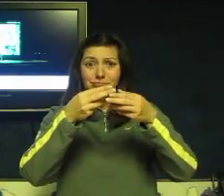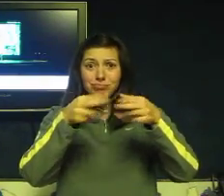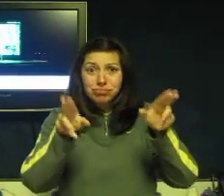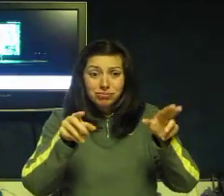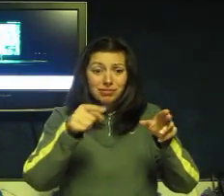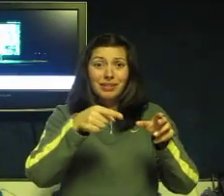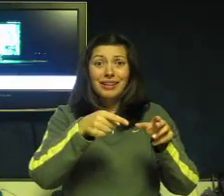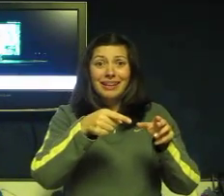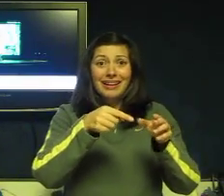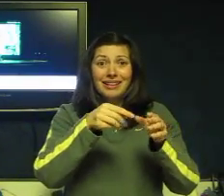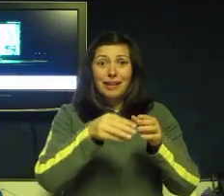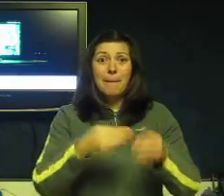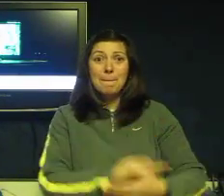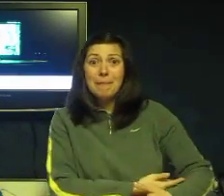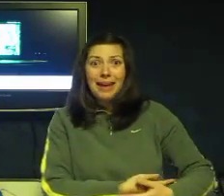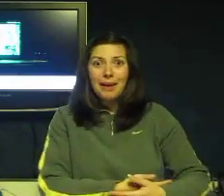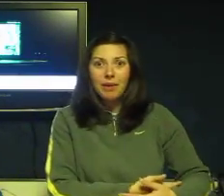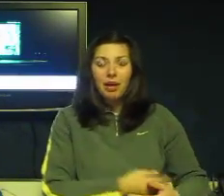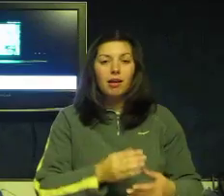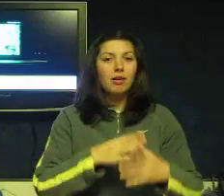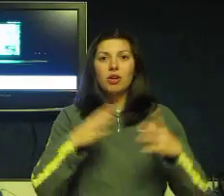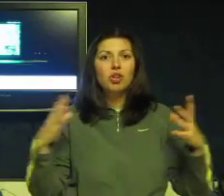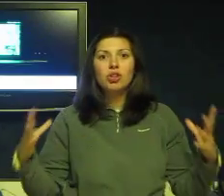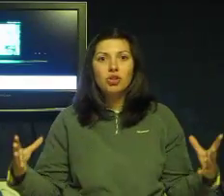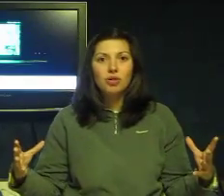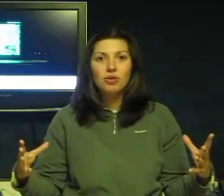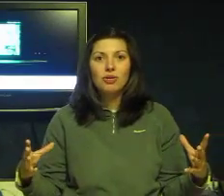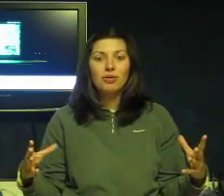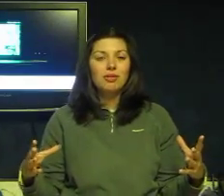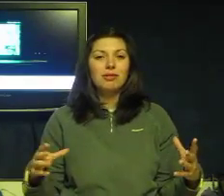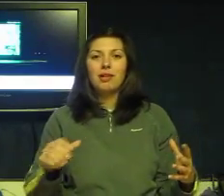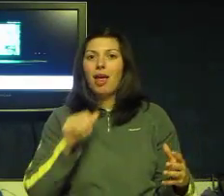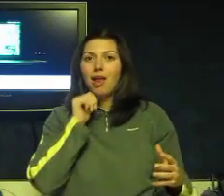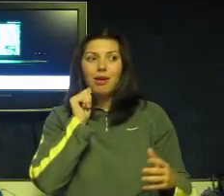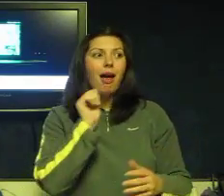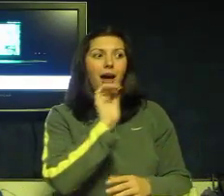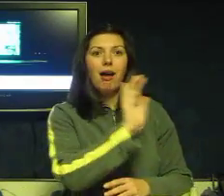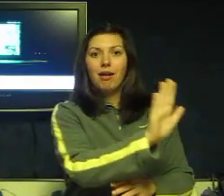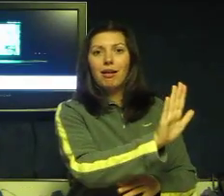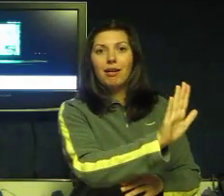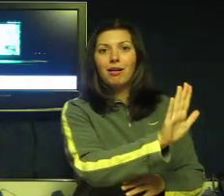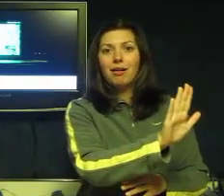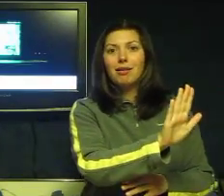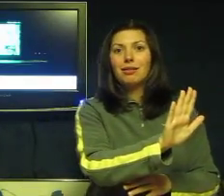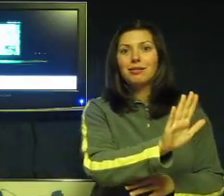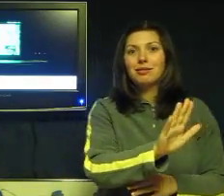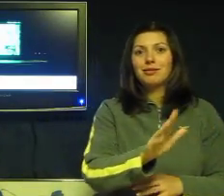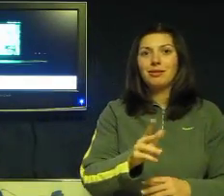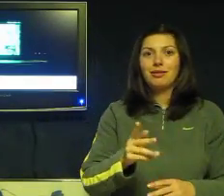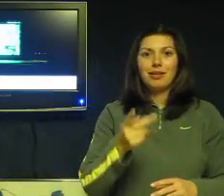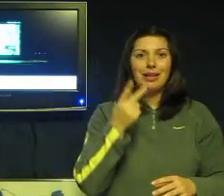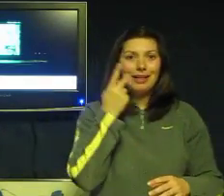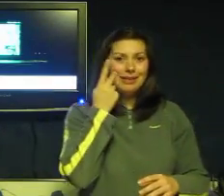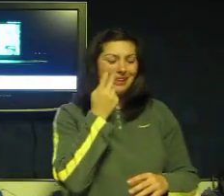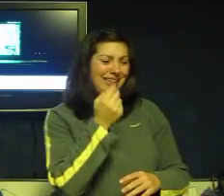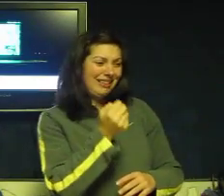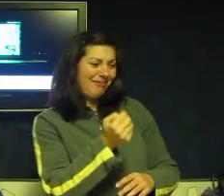and is there instead of 5 or 4 or 5 of her own offspring that are supposed to be this size, you can just about see them peeking out of